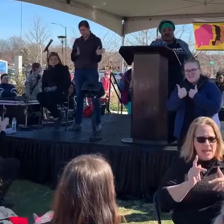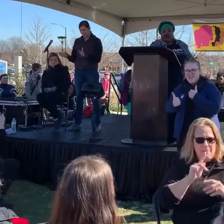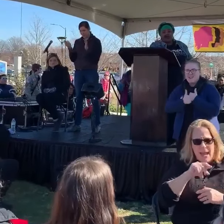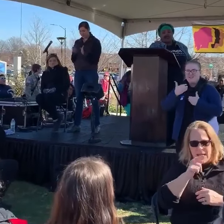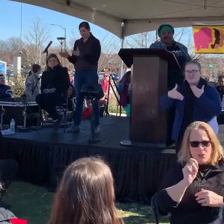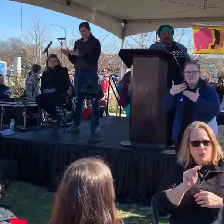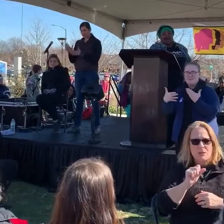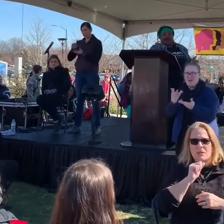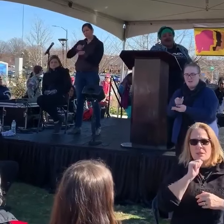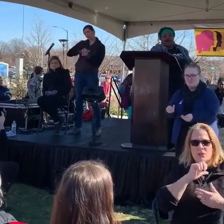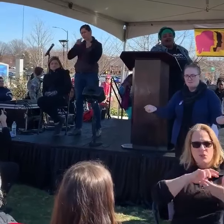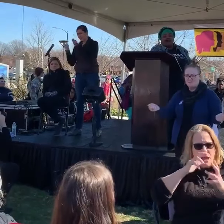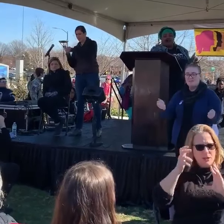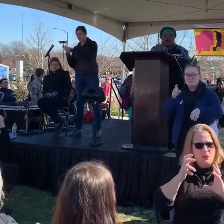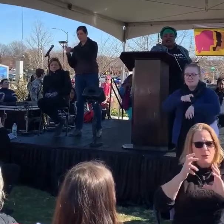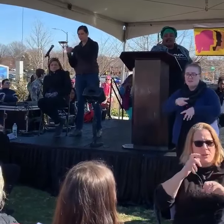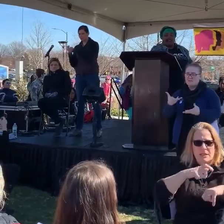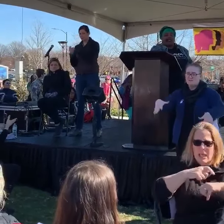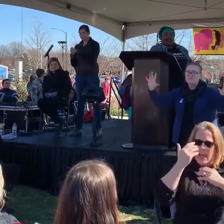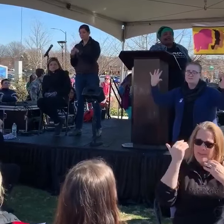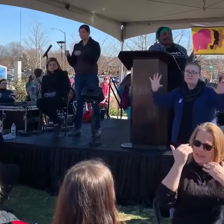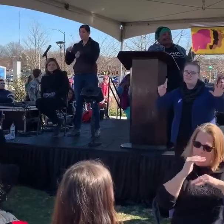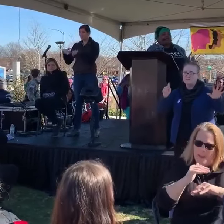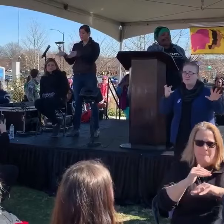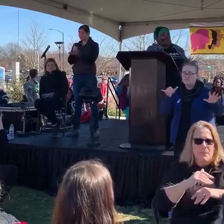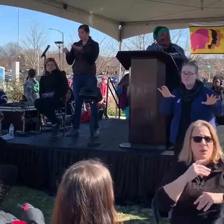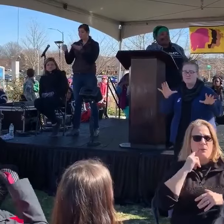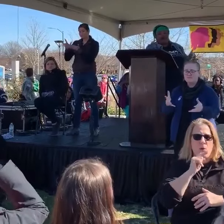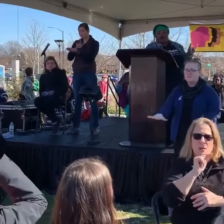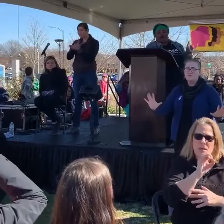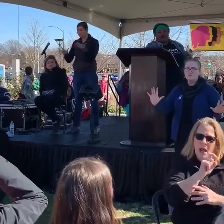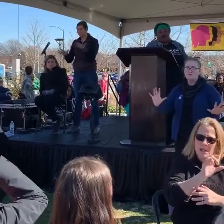undo. Time is up for the toxicity